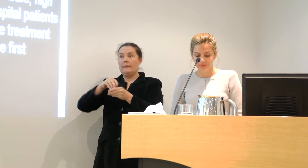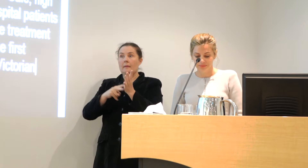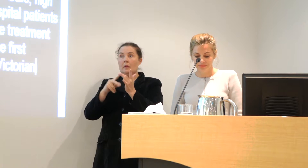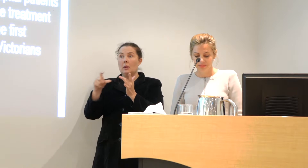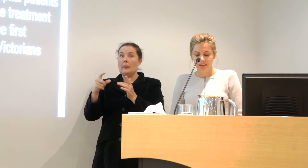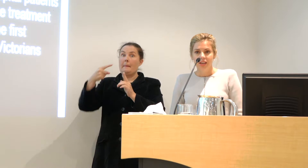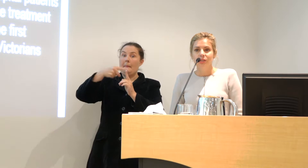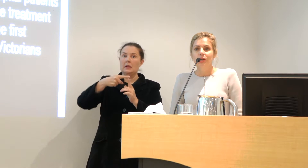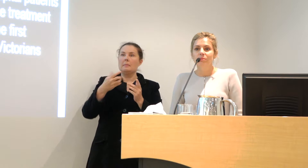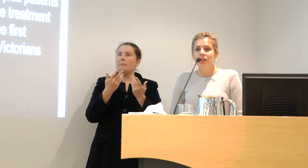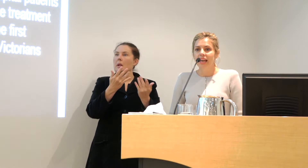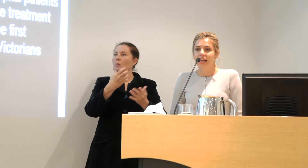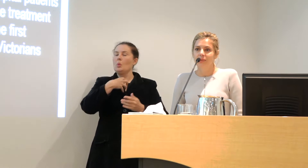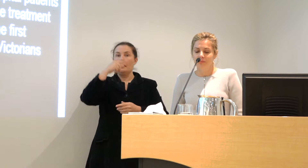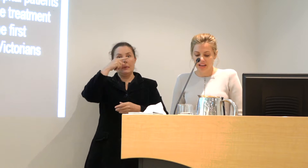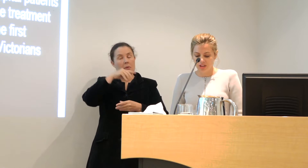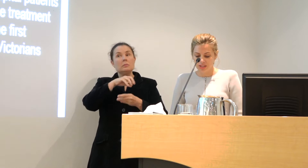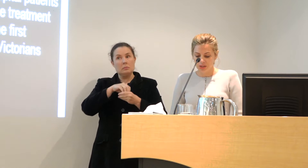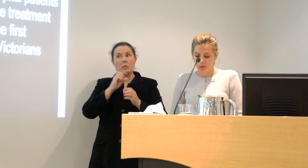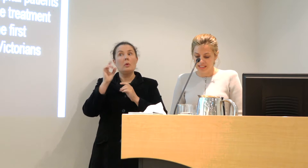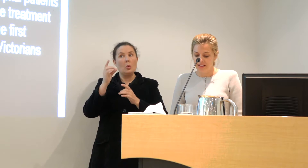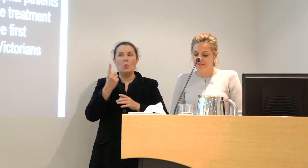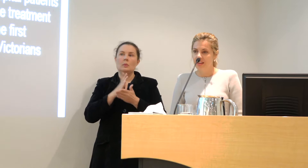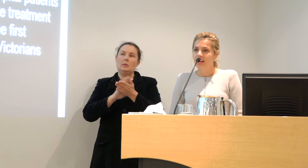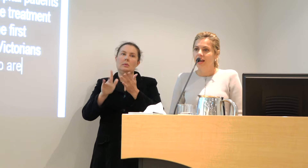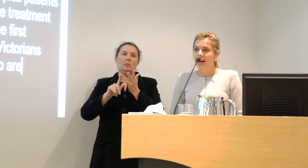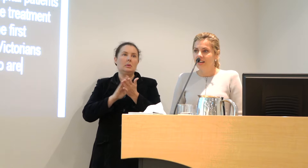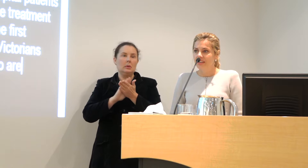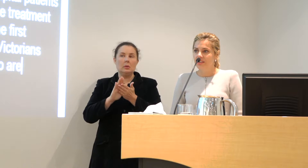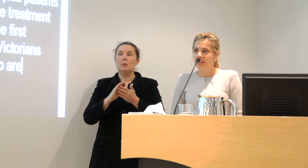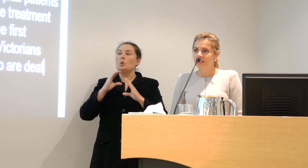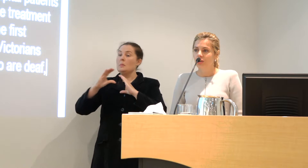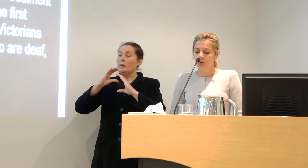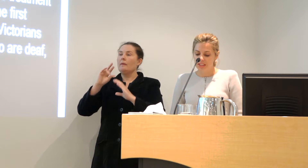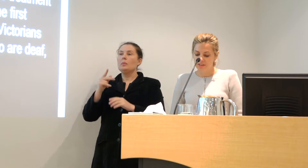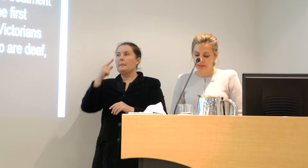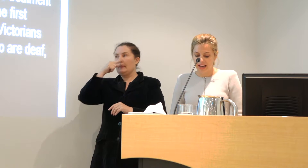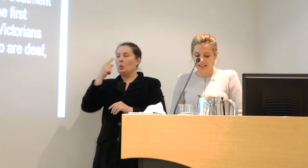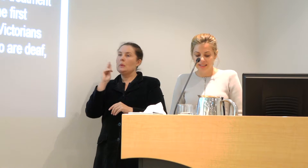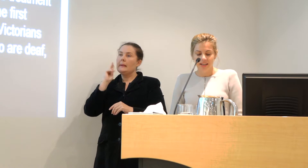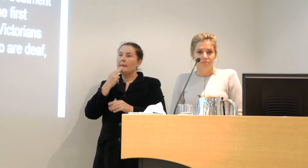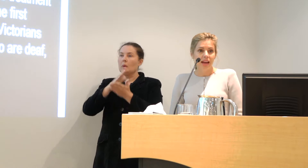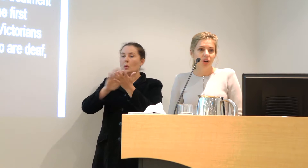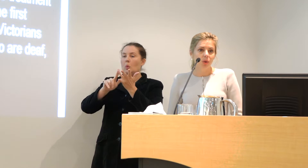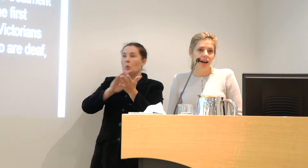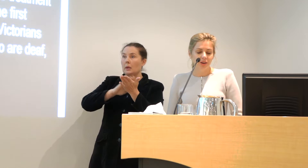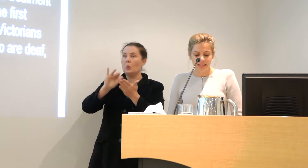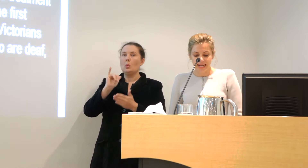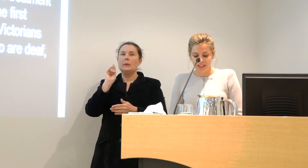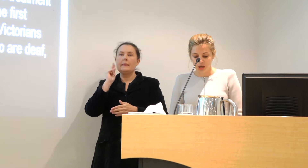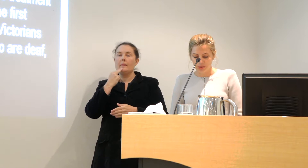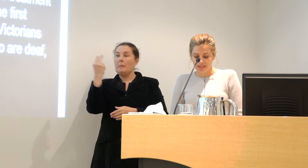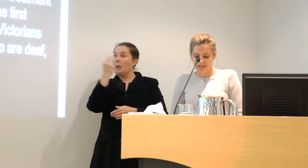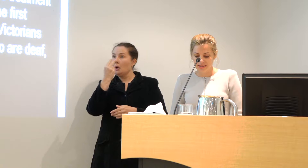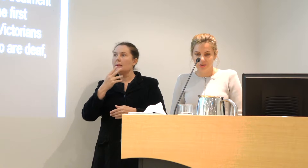hearing. So communicating with patients who are deaf, hard of hearing or deaf-blind may require